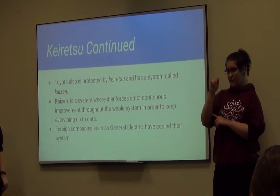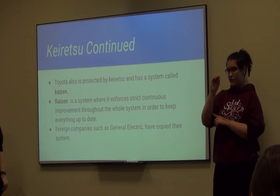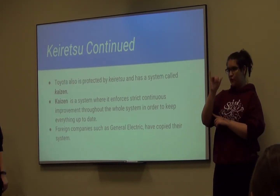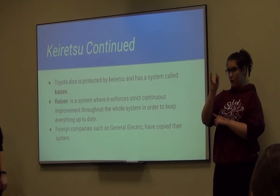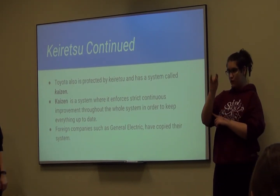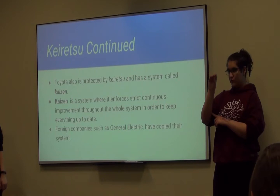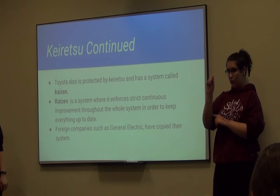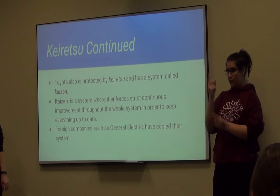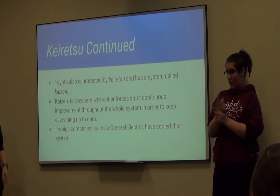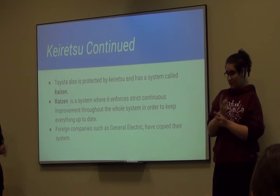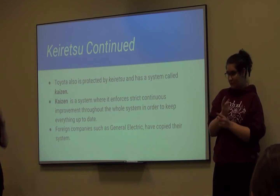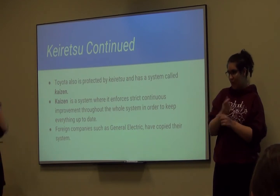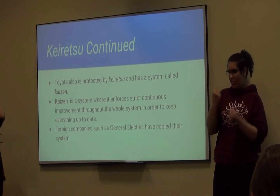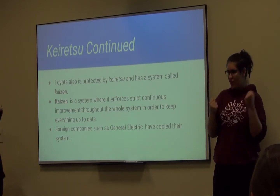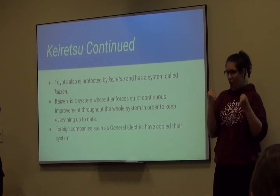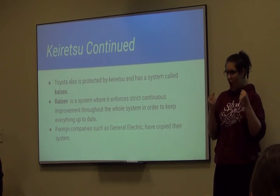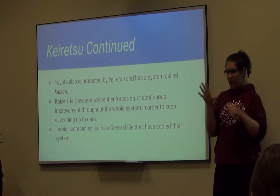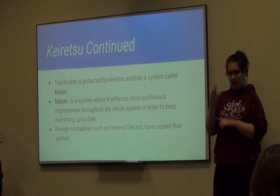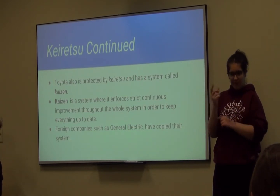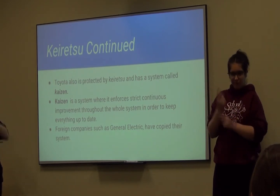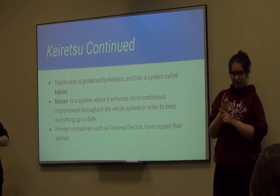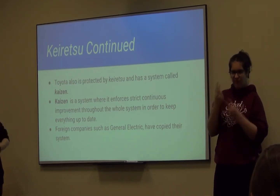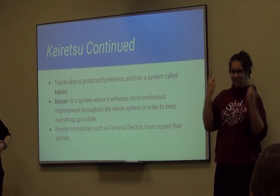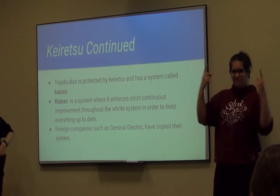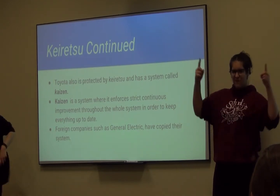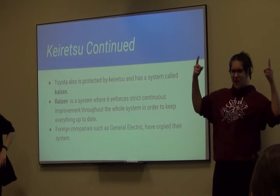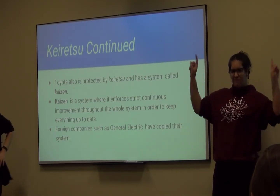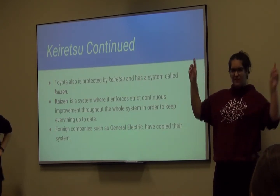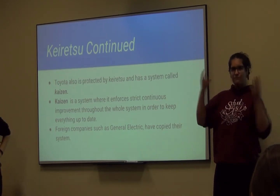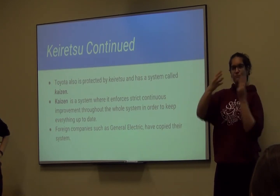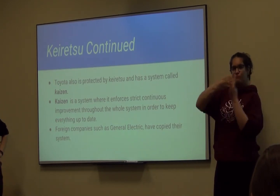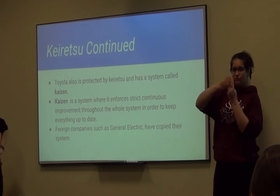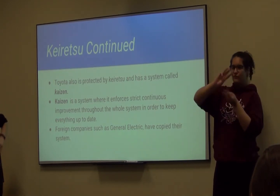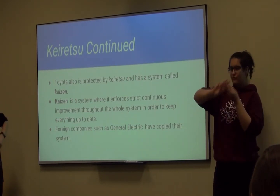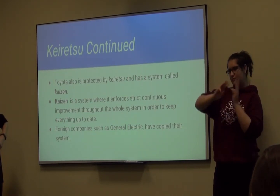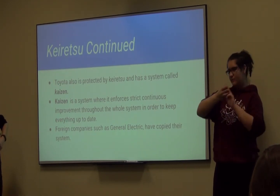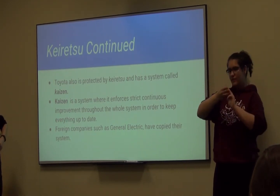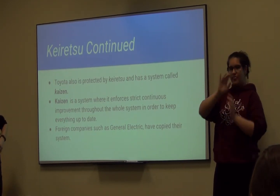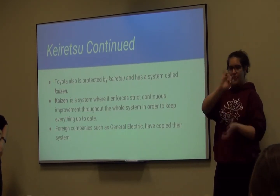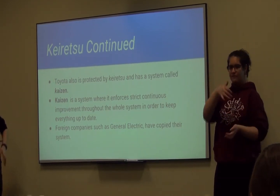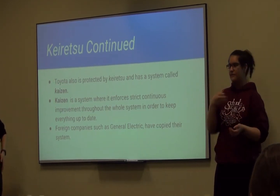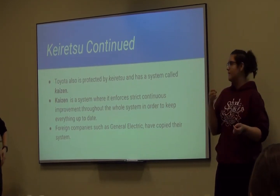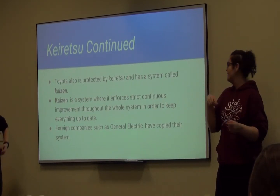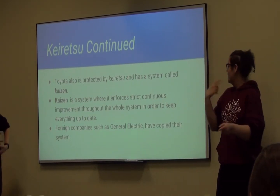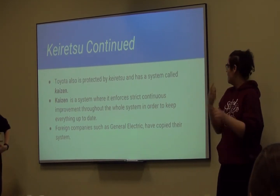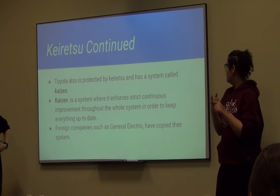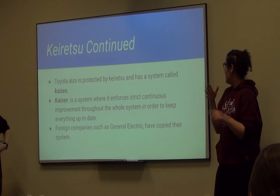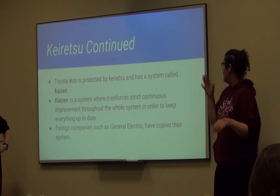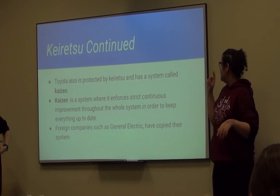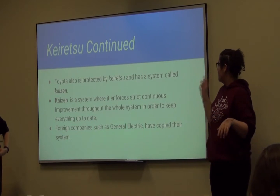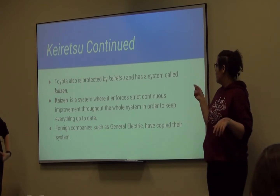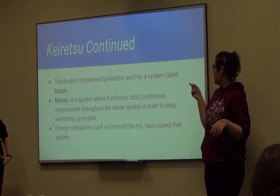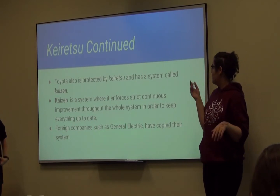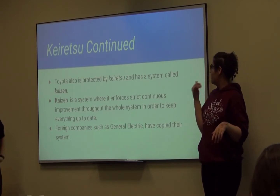You guys all know the car company Toyota. It's pretty famous. Toyota is